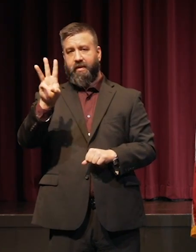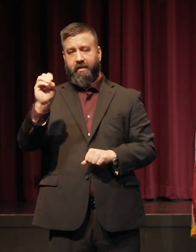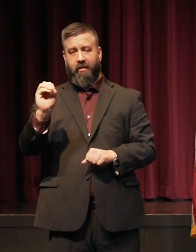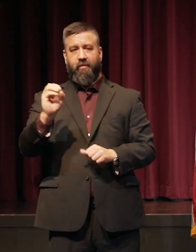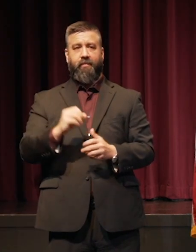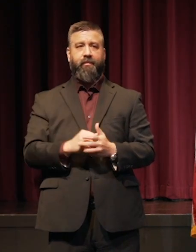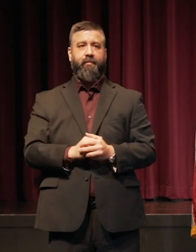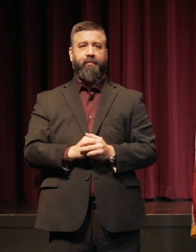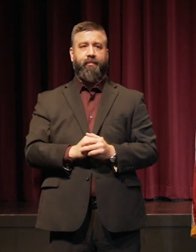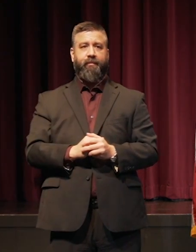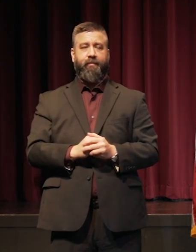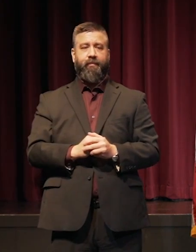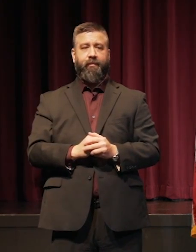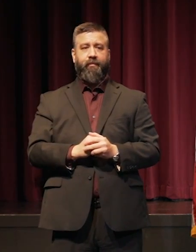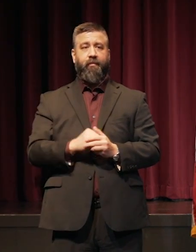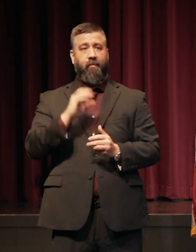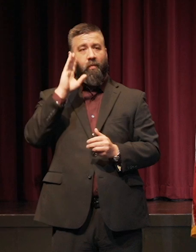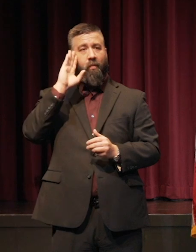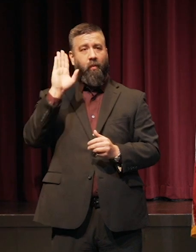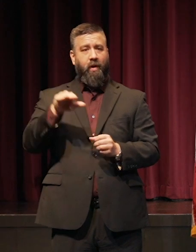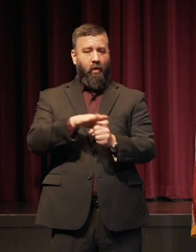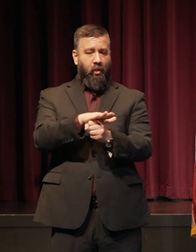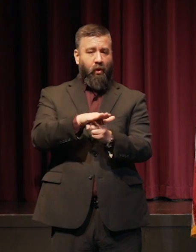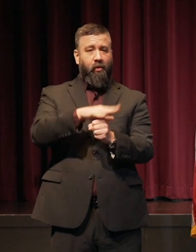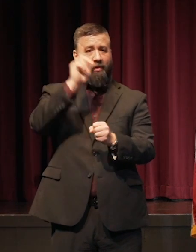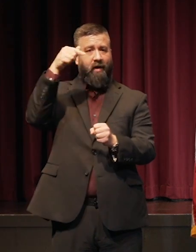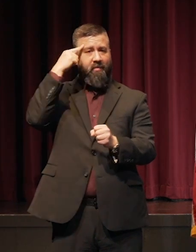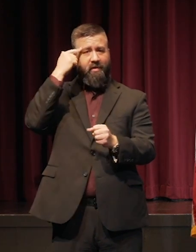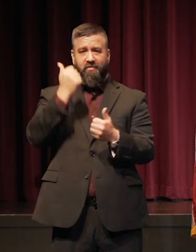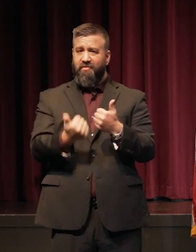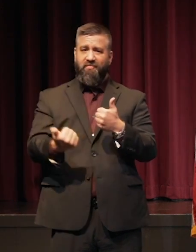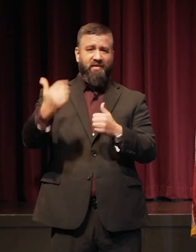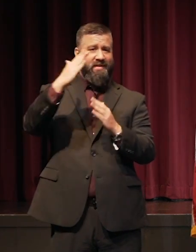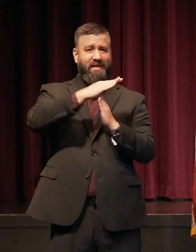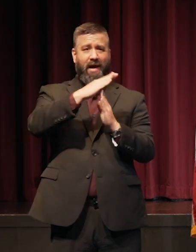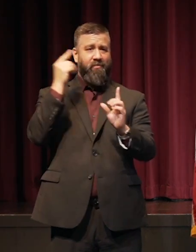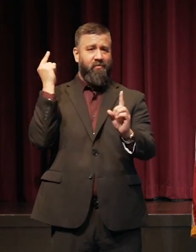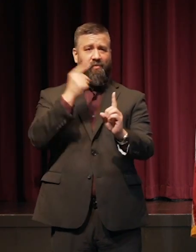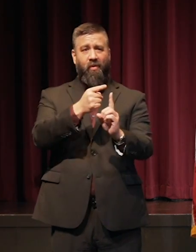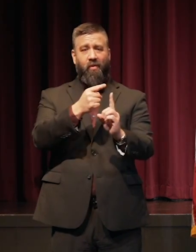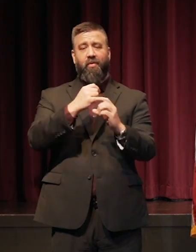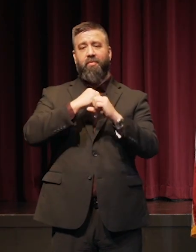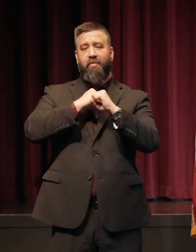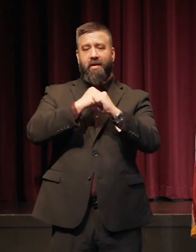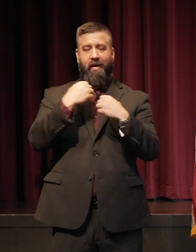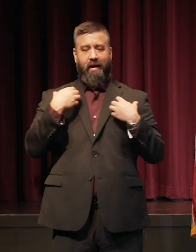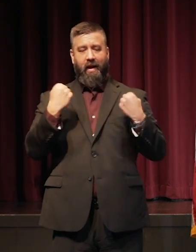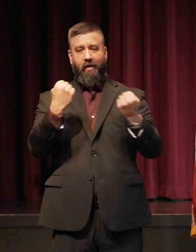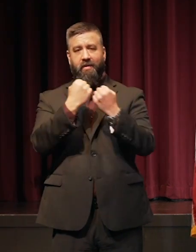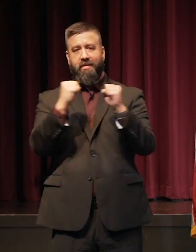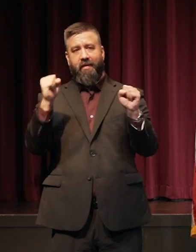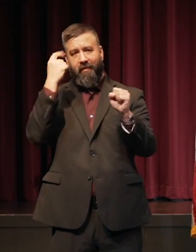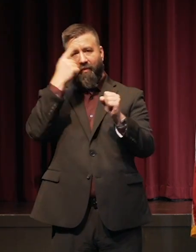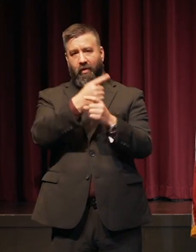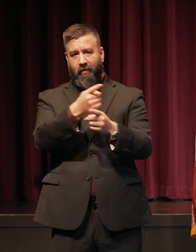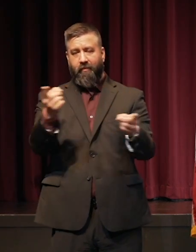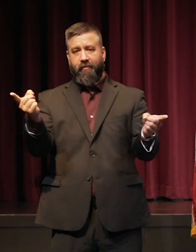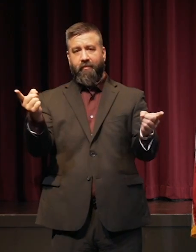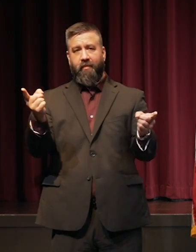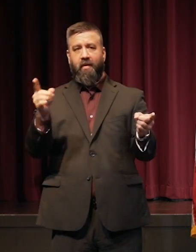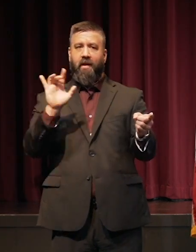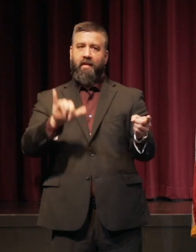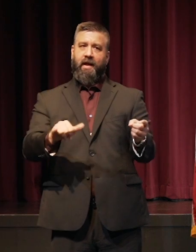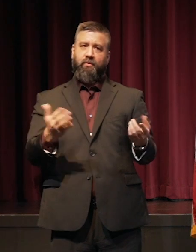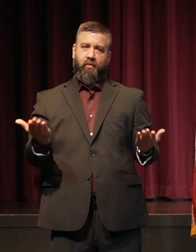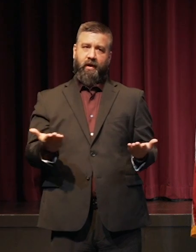314-615-2660. We know that local government's primary duty is to protect the health and safety of everyone. And that's